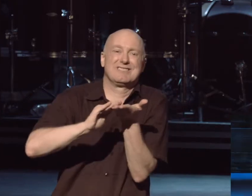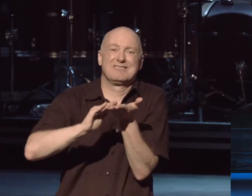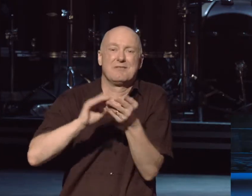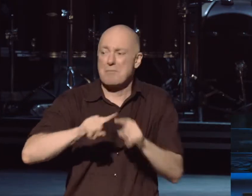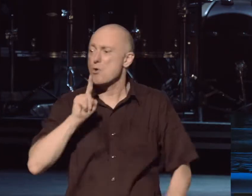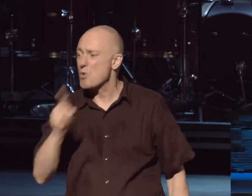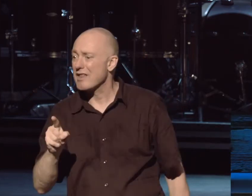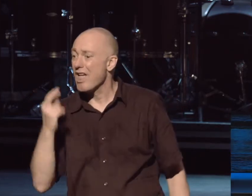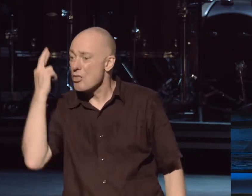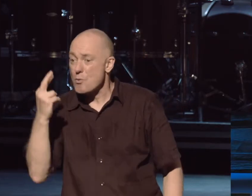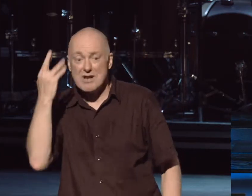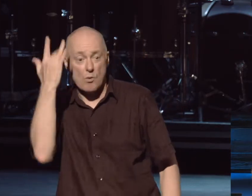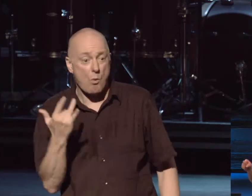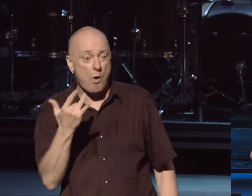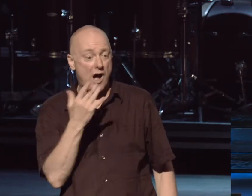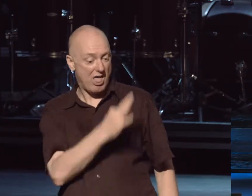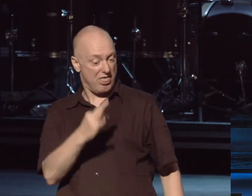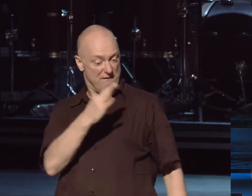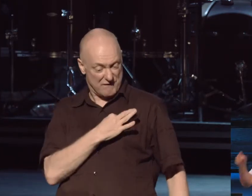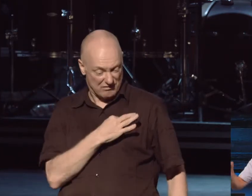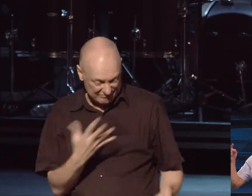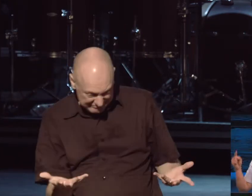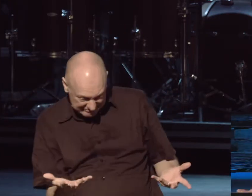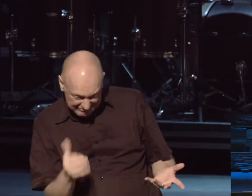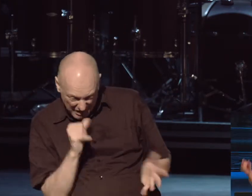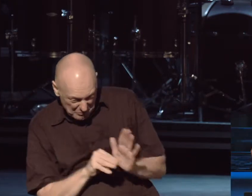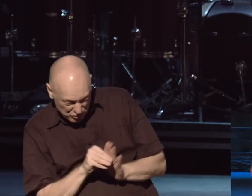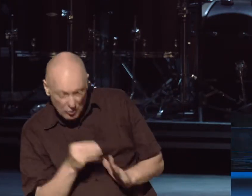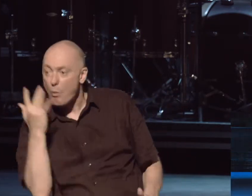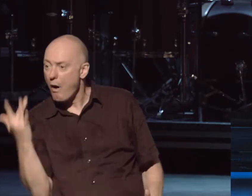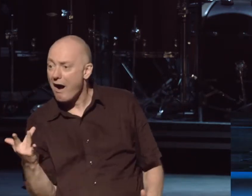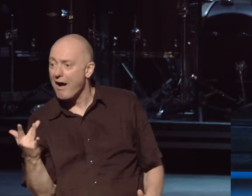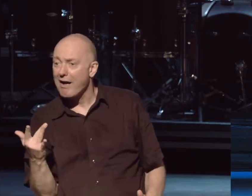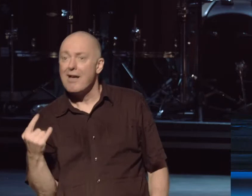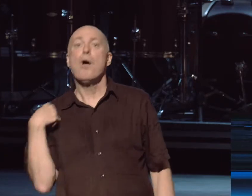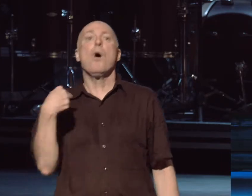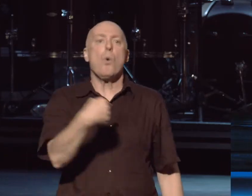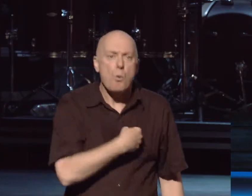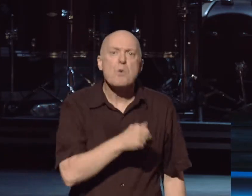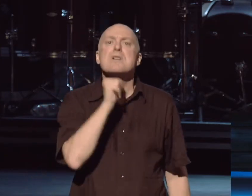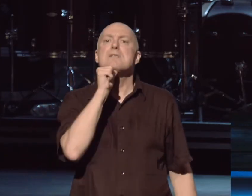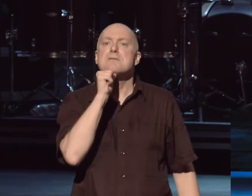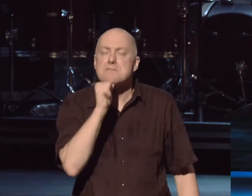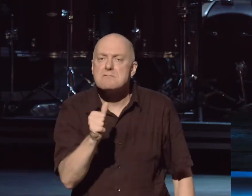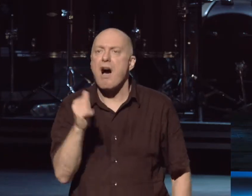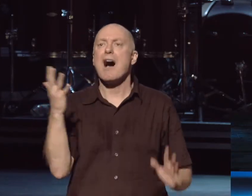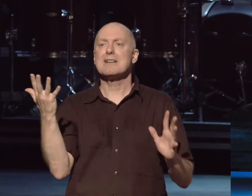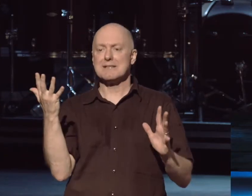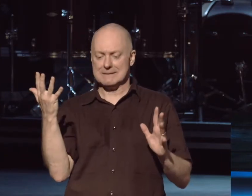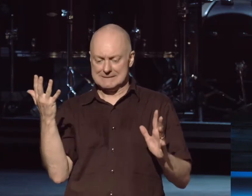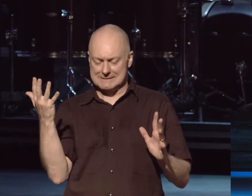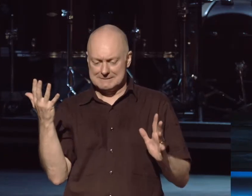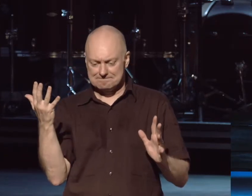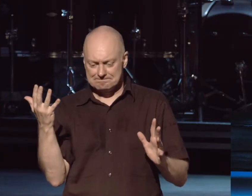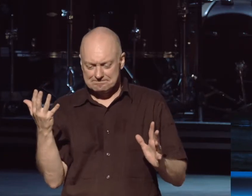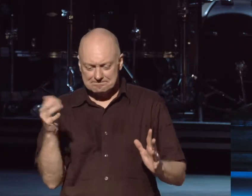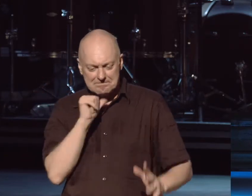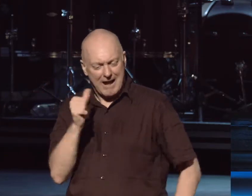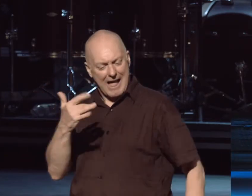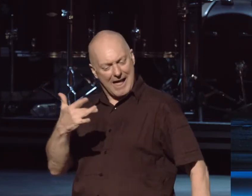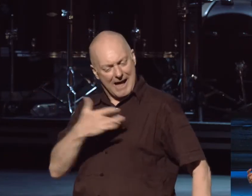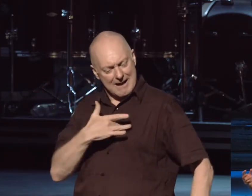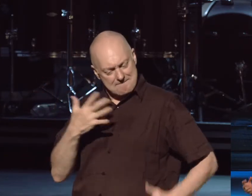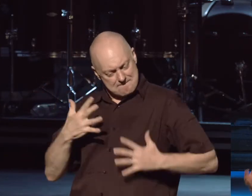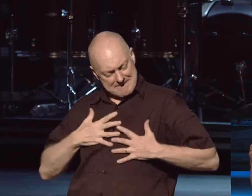But the reality is the reason the fruit is still what it is on our tree is because we haven't had the humility and the transparency and the